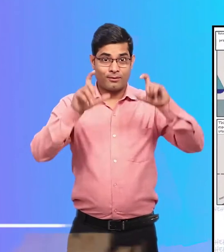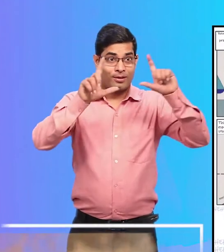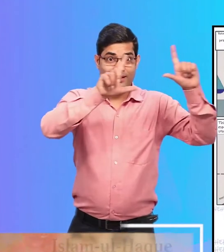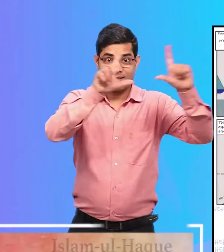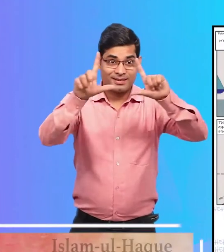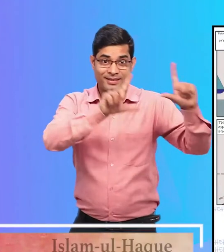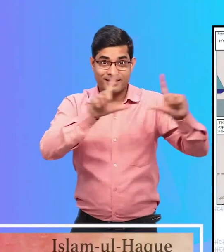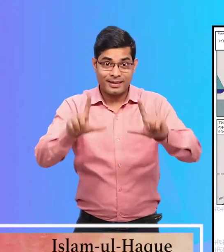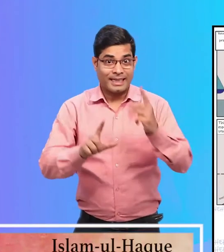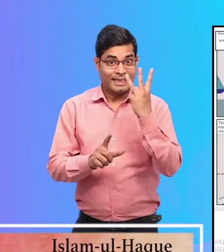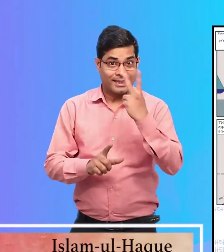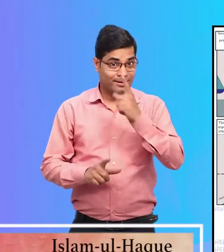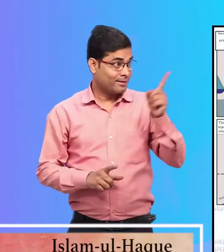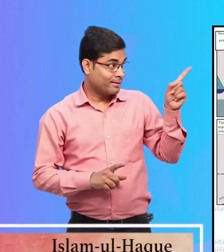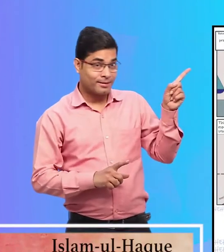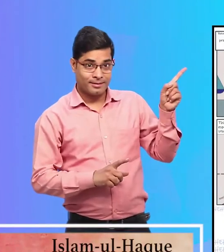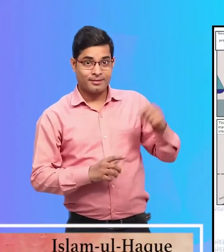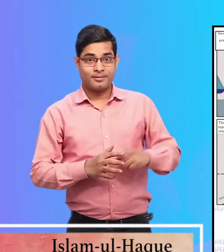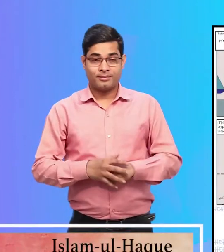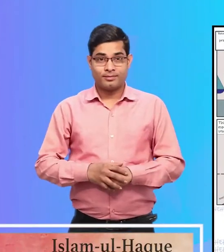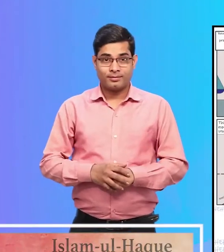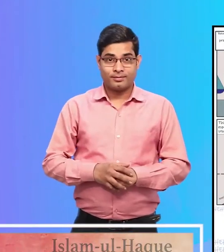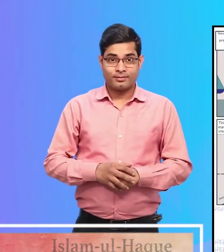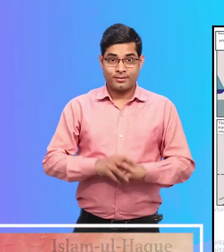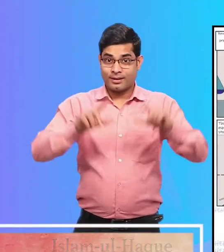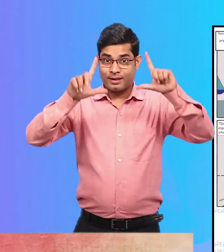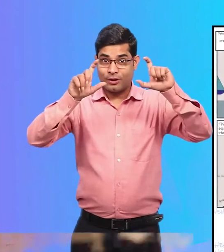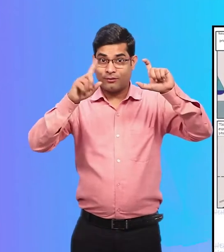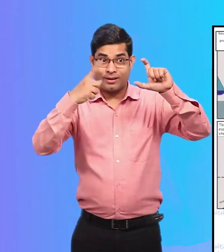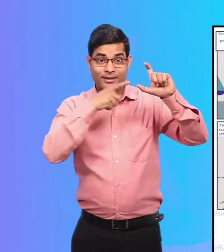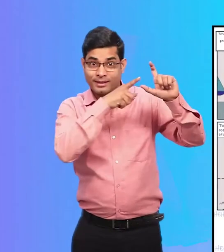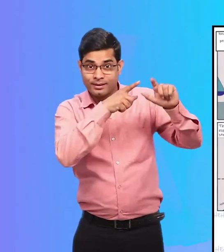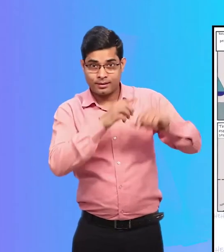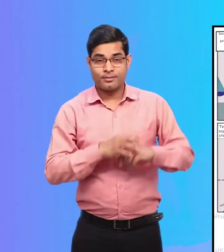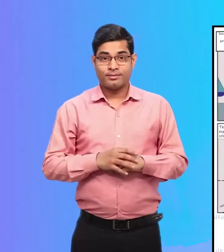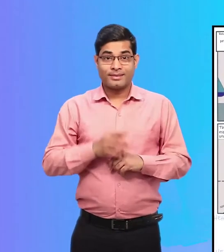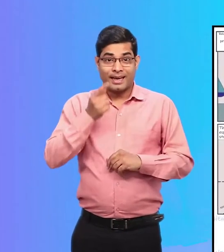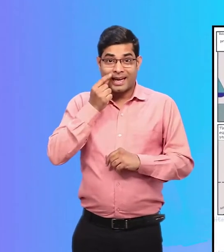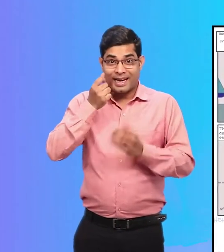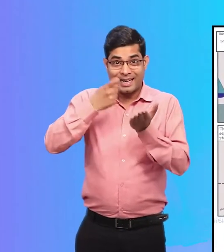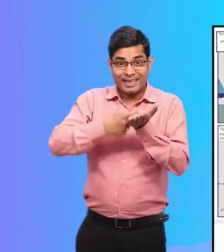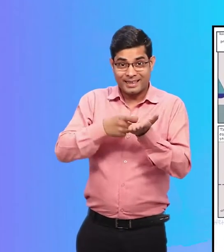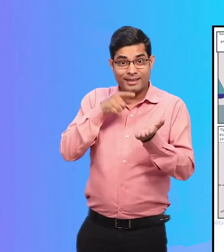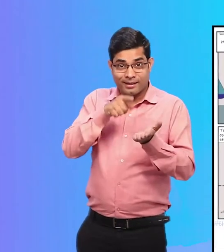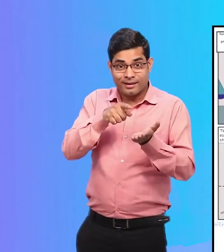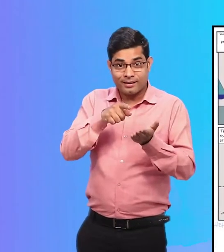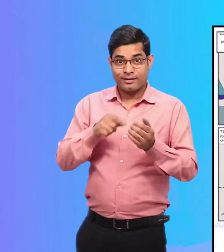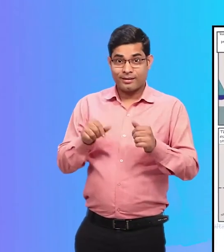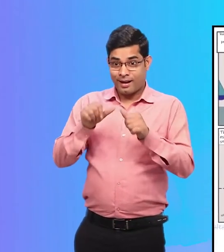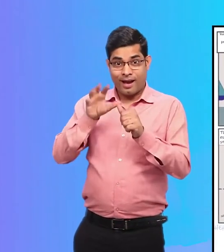There are three pictures in this frame. In the first picture, Rohan continues to explain